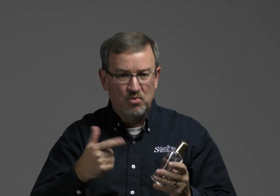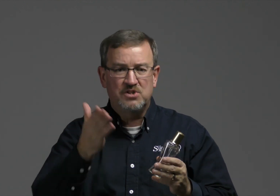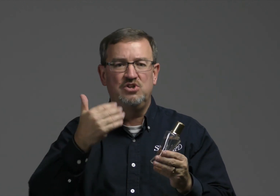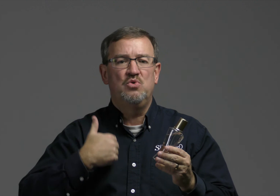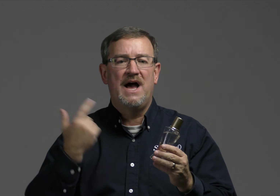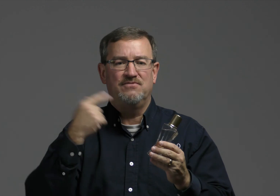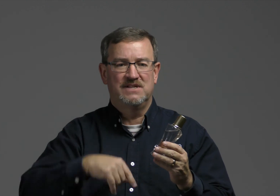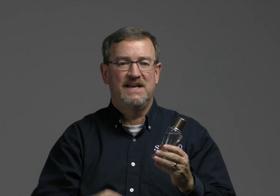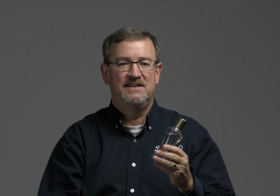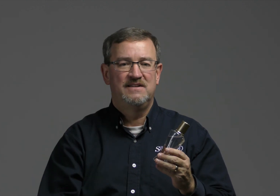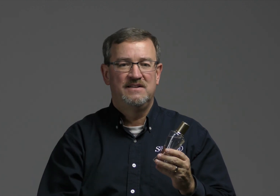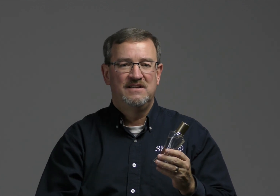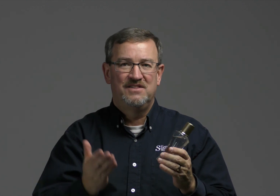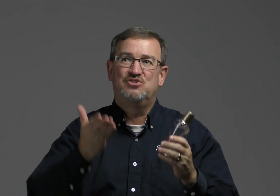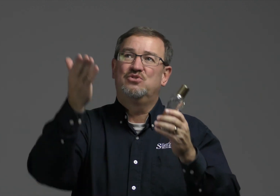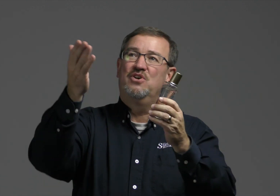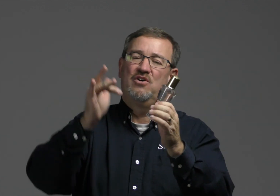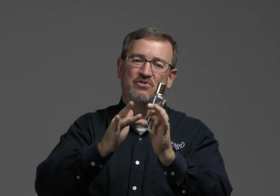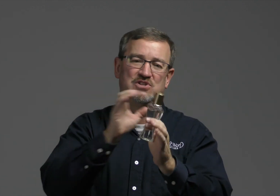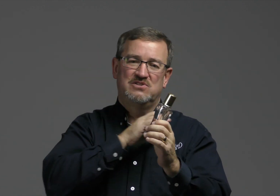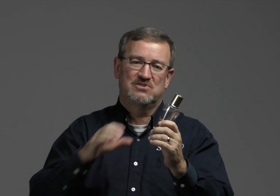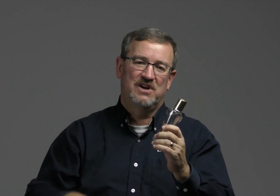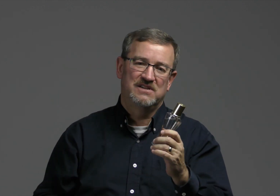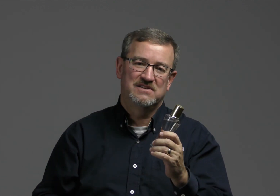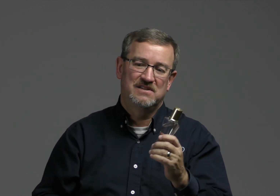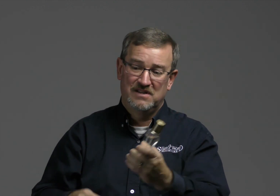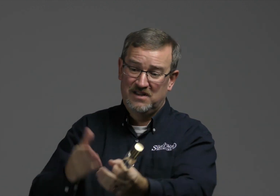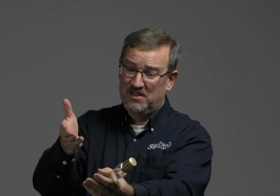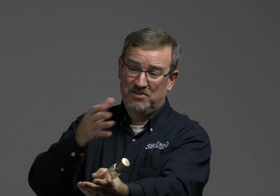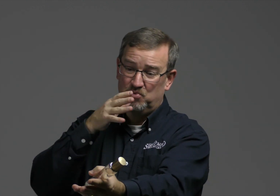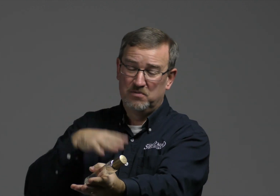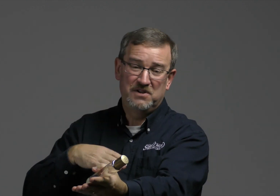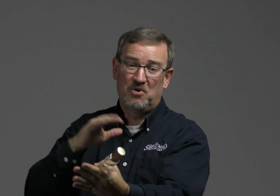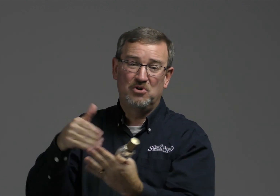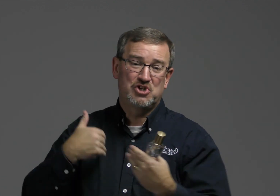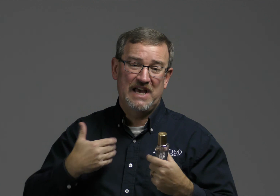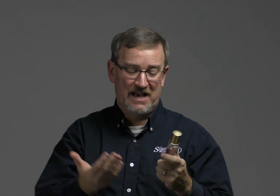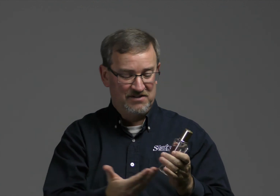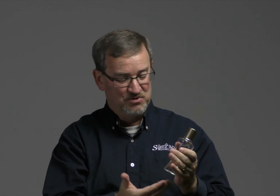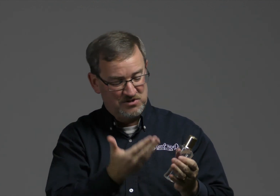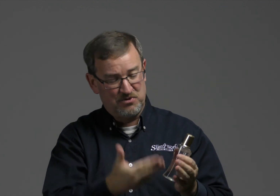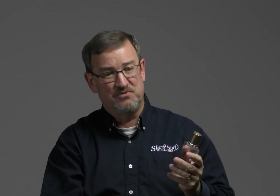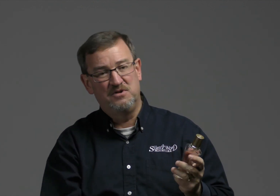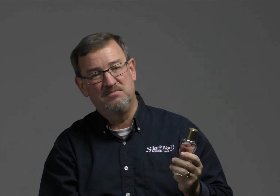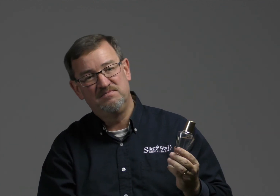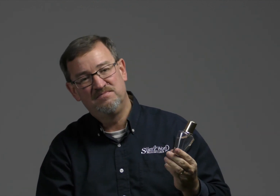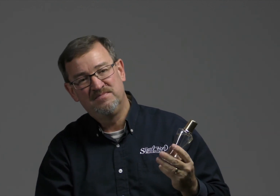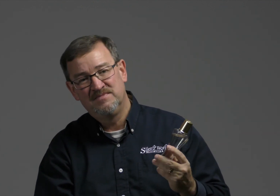what do you have today that you could offer Jesus Christ? The woman, all she had was the perfume.